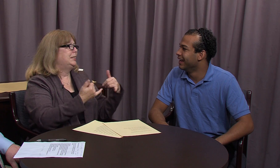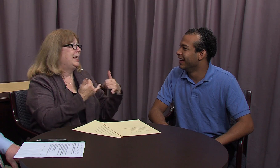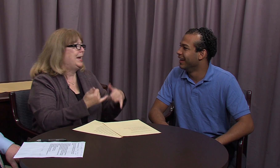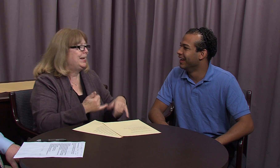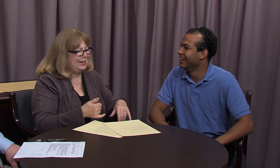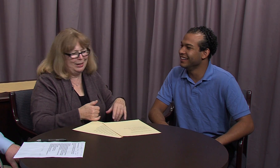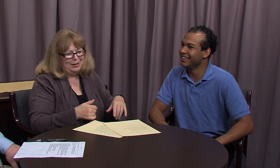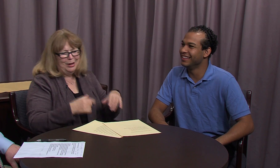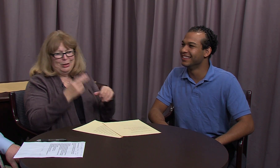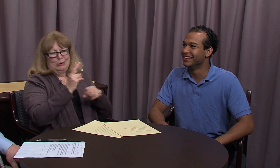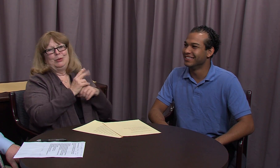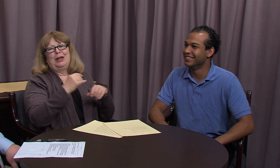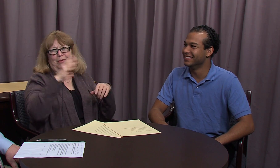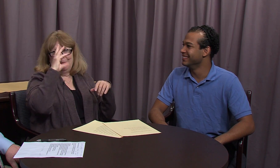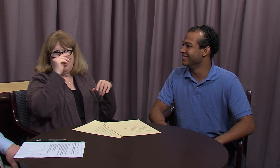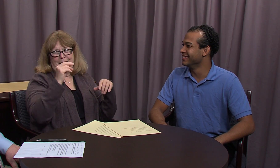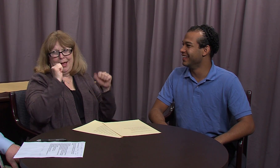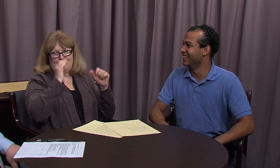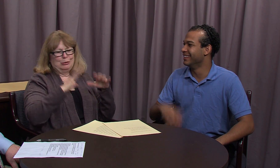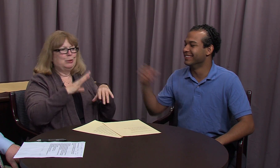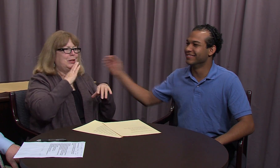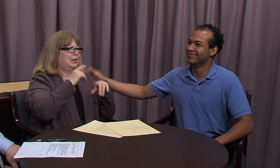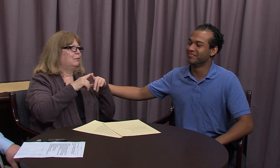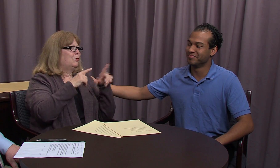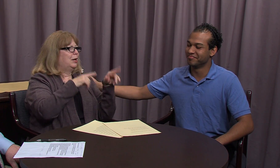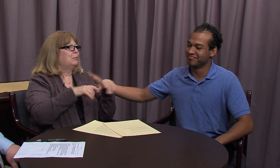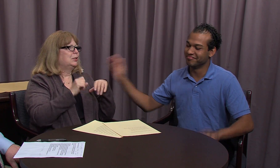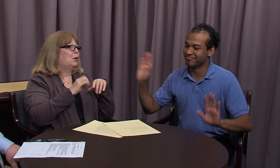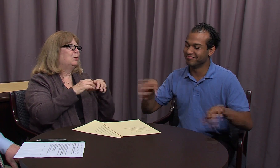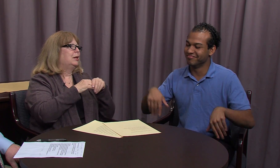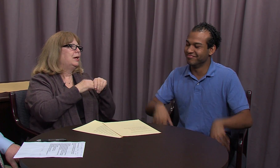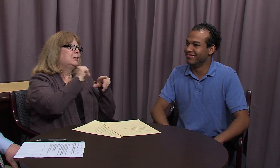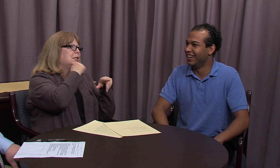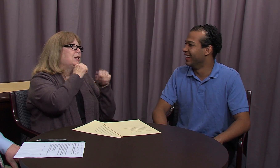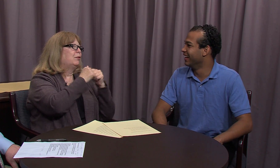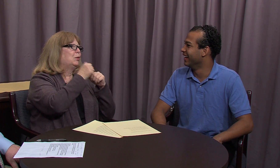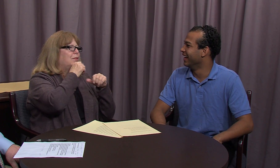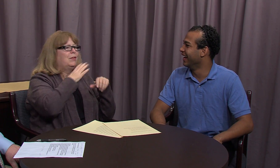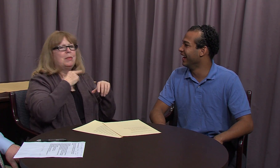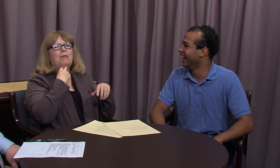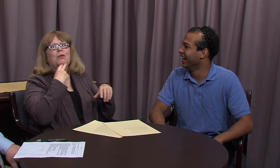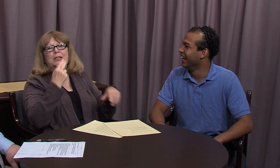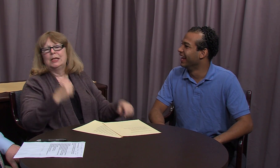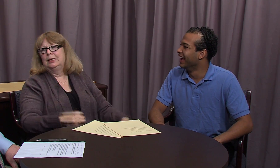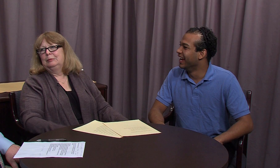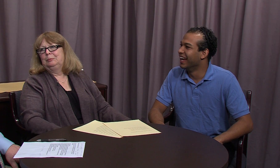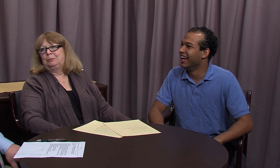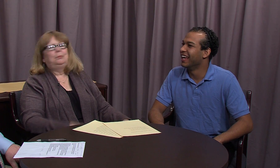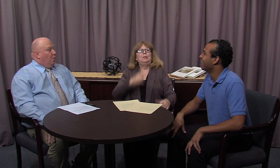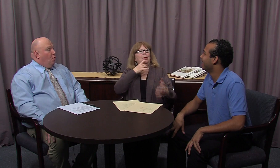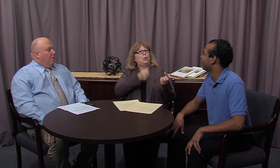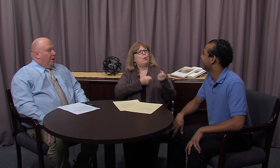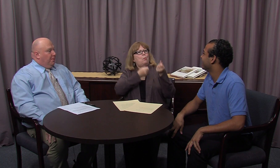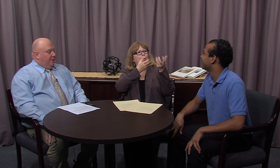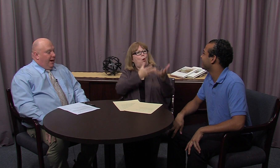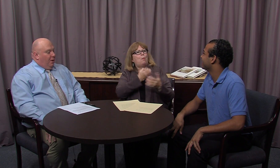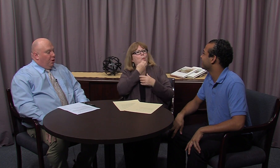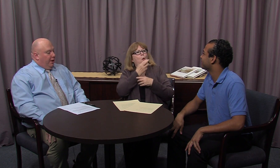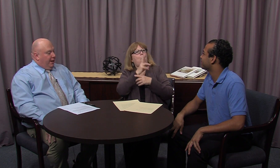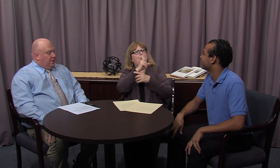today. Usually we have the male actor speaking for him, so Okay, he now has to suffer with a female voice. The poem was the warm-up. Now we're going to get to